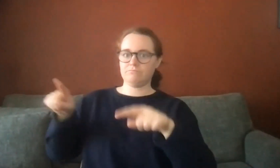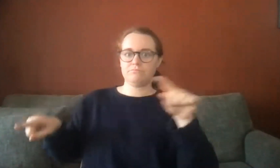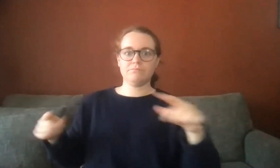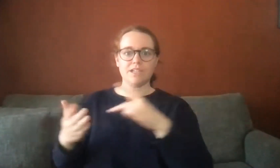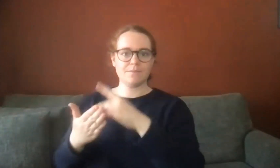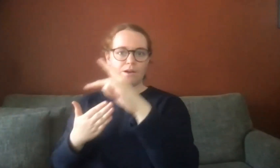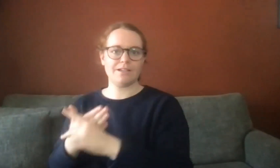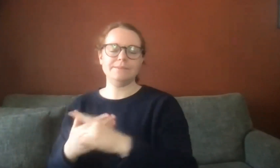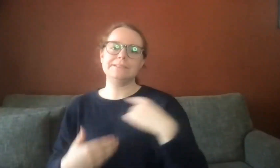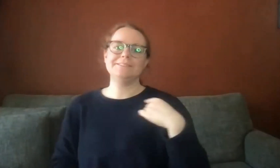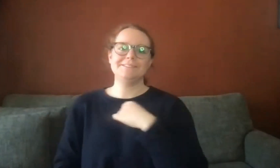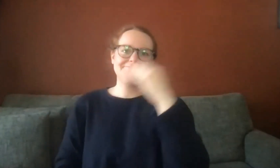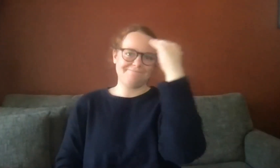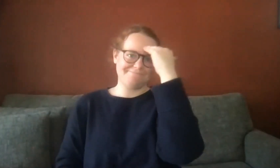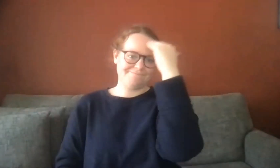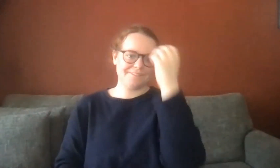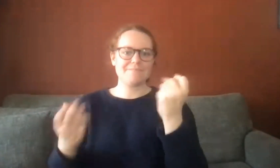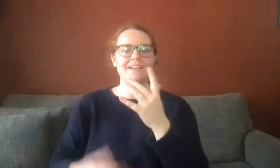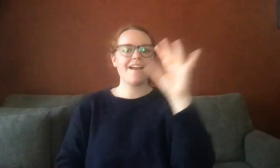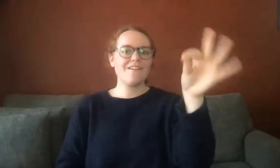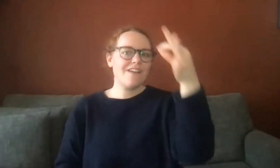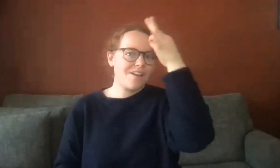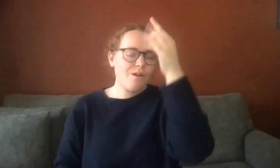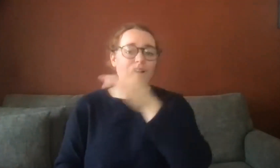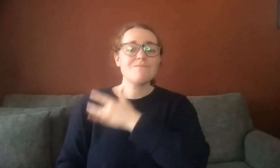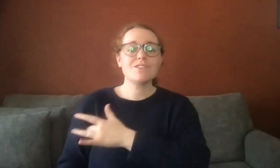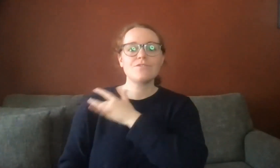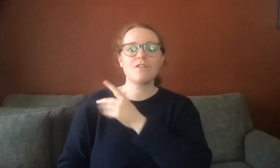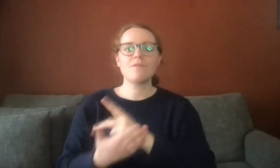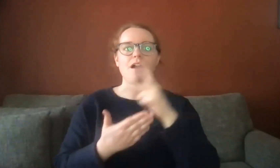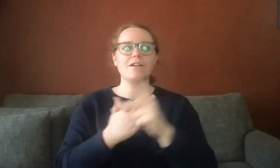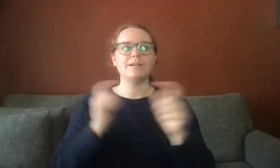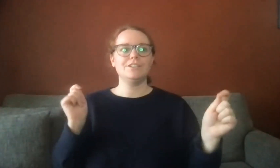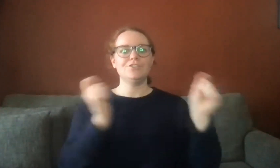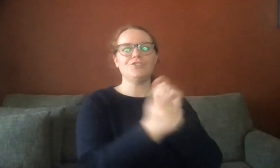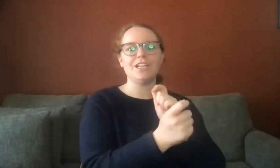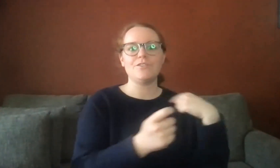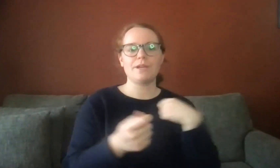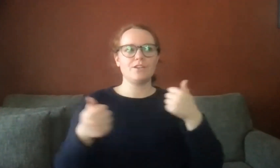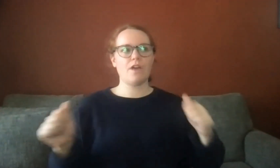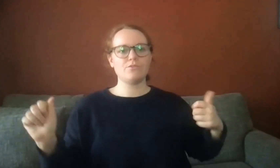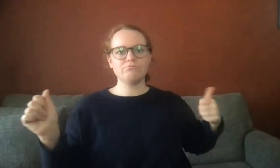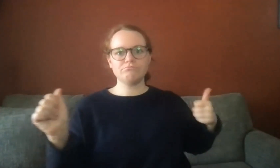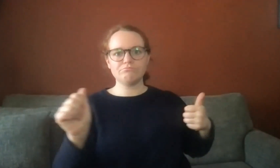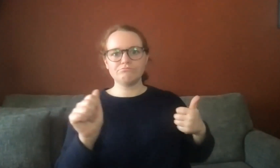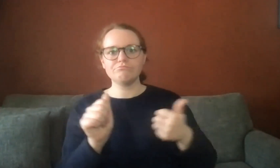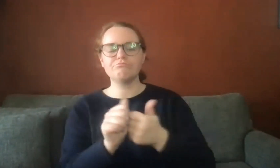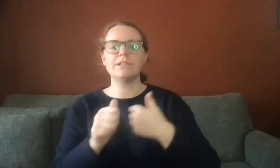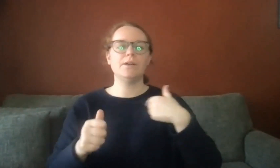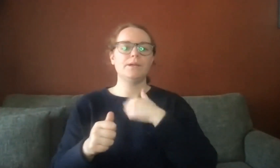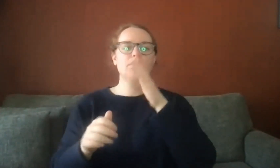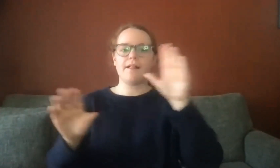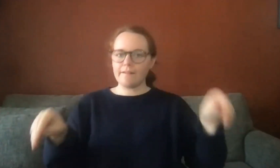know, lots of federal and provincial government programs change, and we try to keep up to date with that. So we'd always give you all of